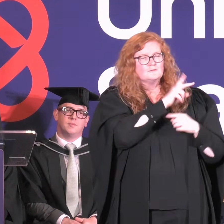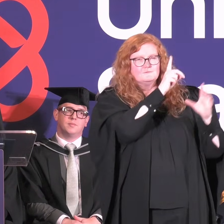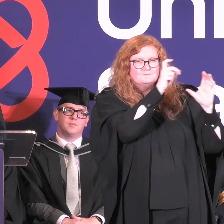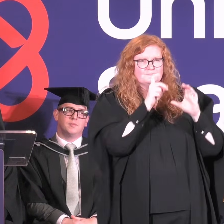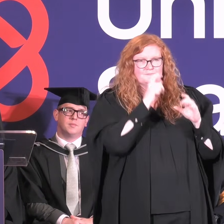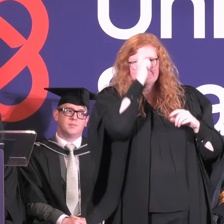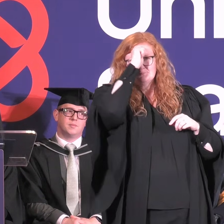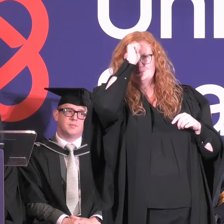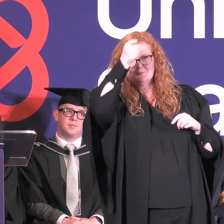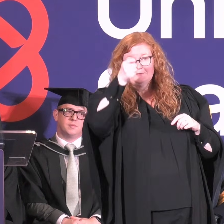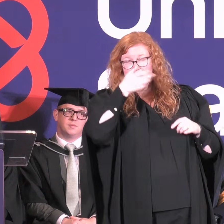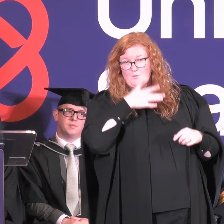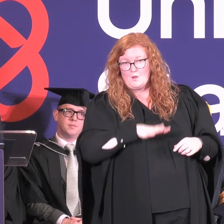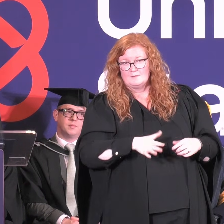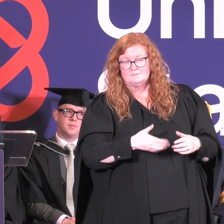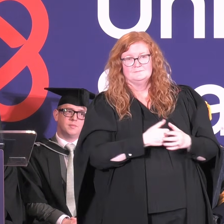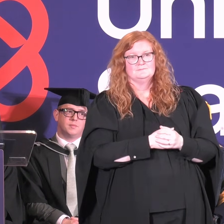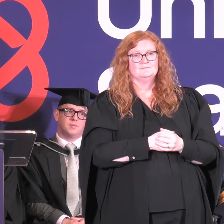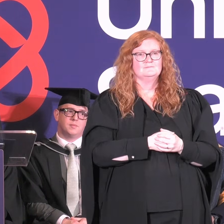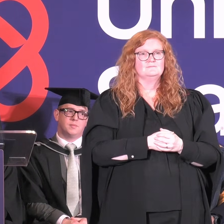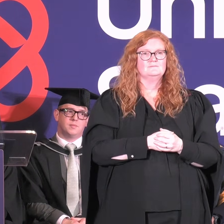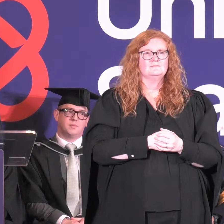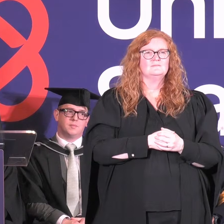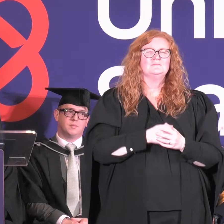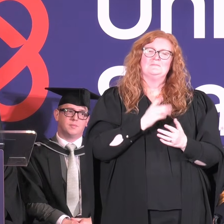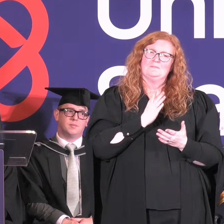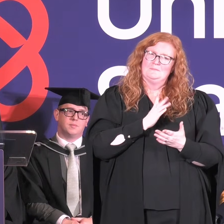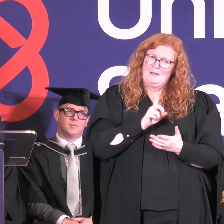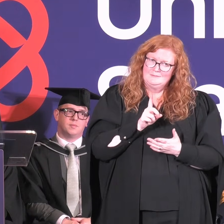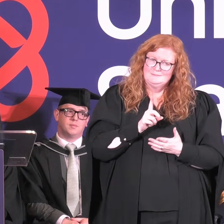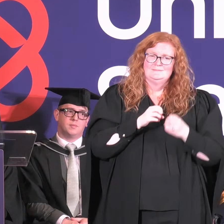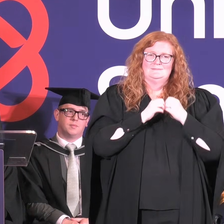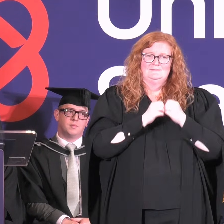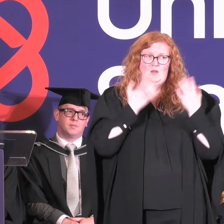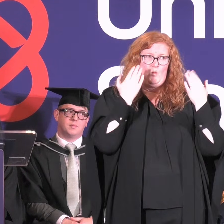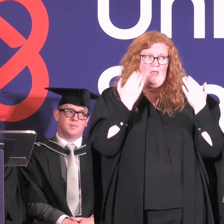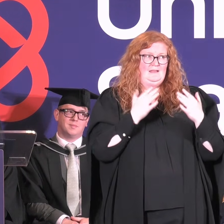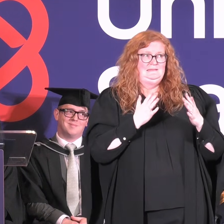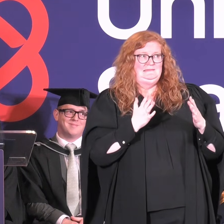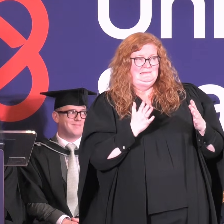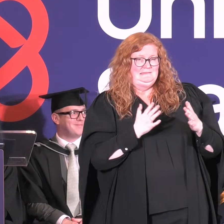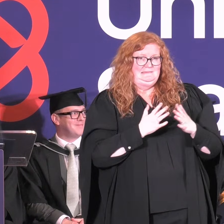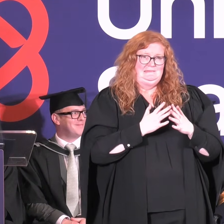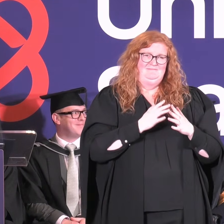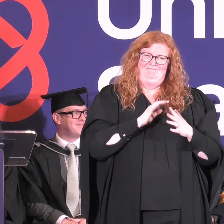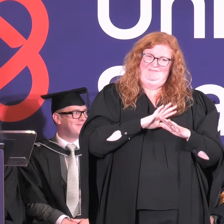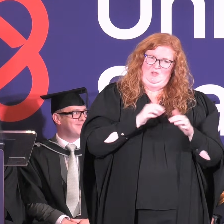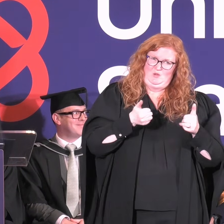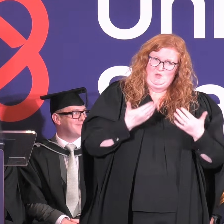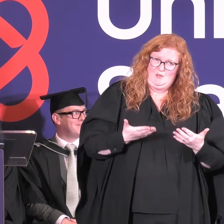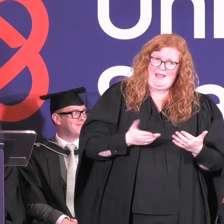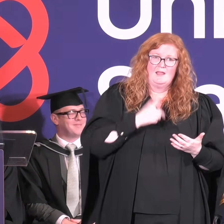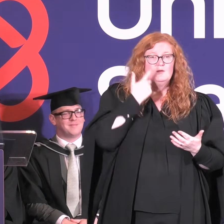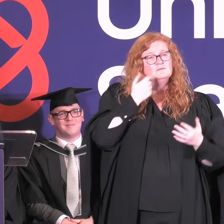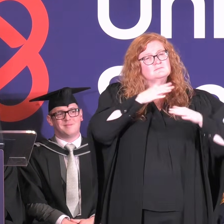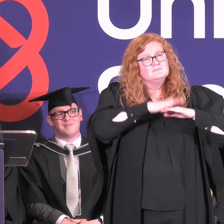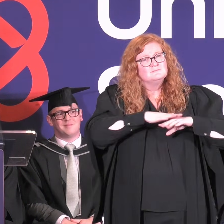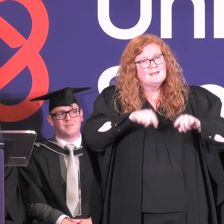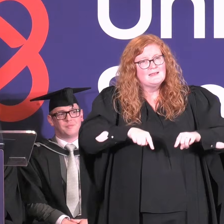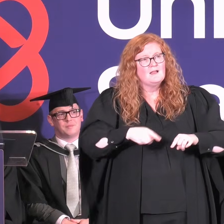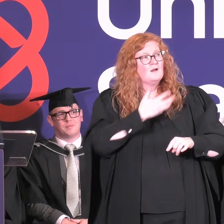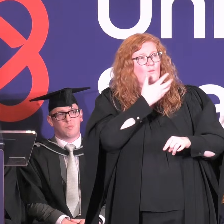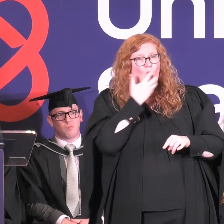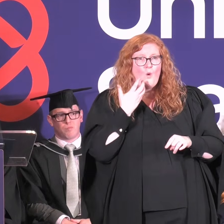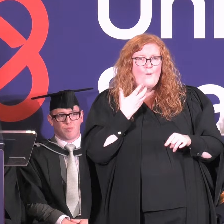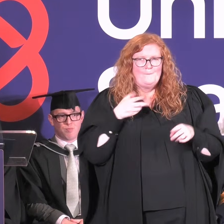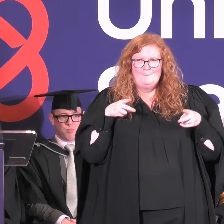photo, should you wish to. We do appreciate that the weather isn't great today, so you can remain seated here in the warm of the